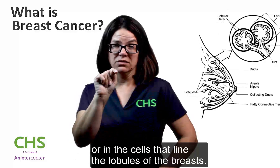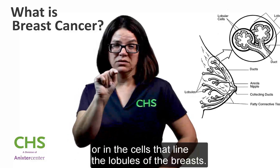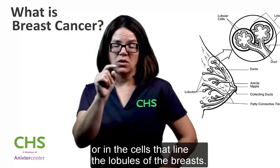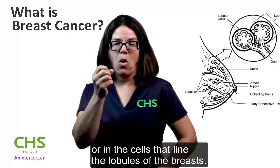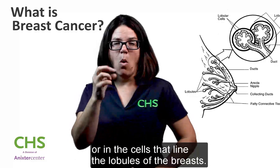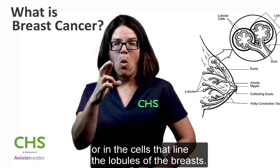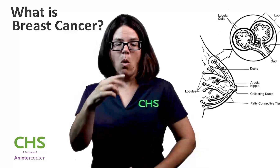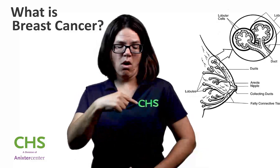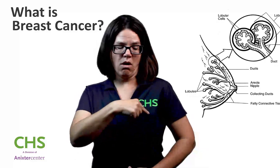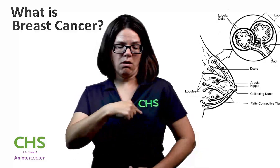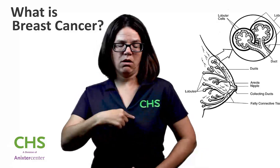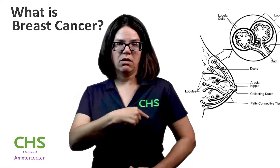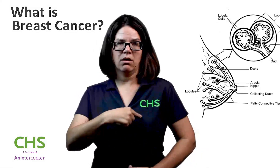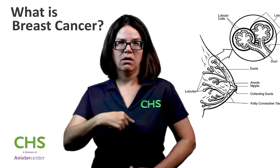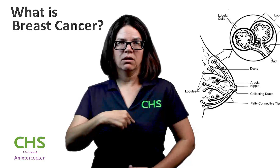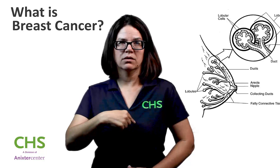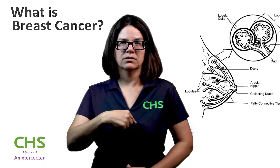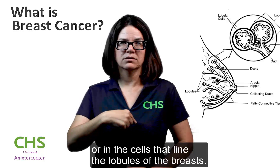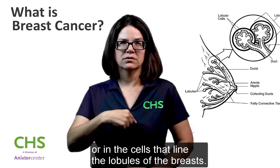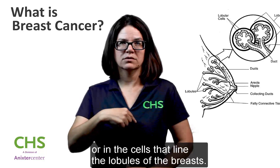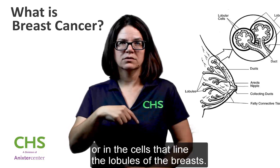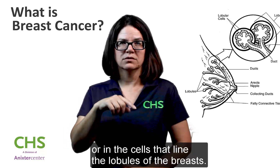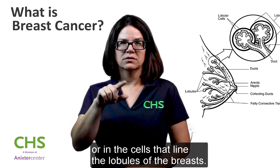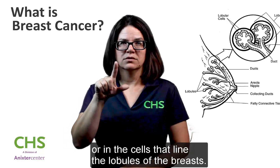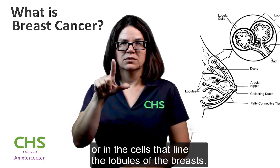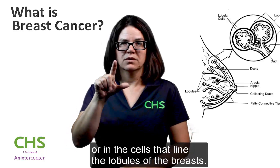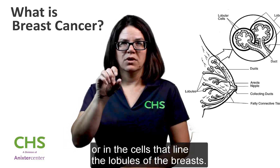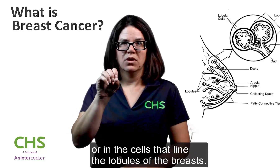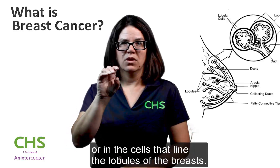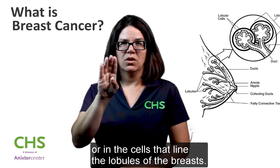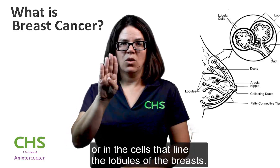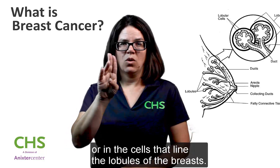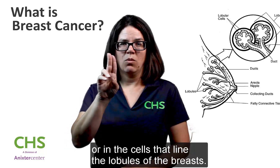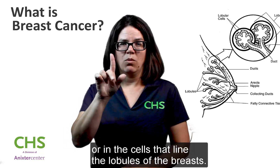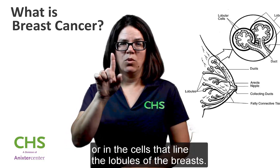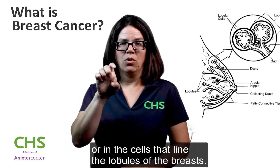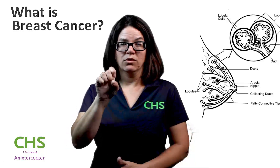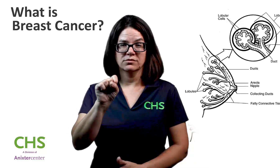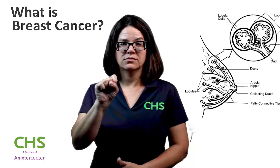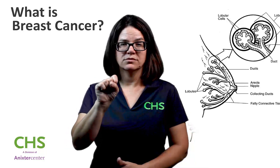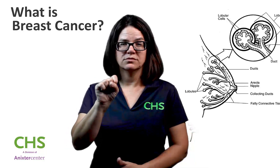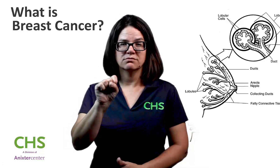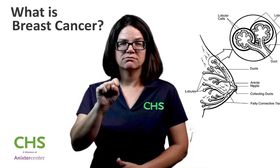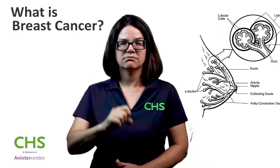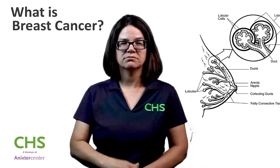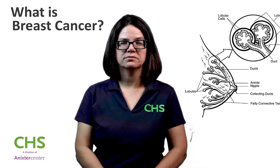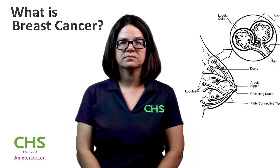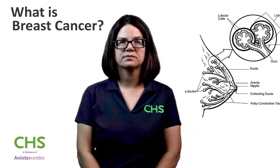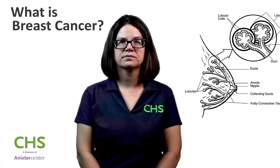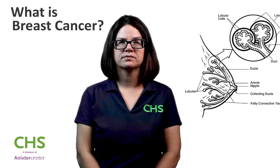cells that line the lobules of the breasts.